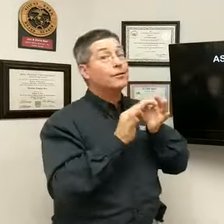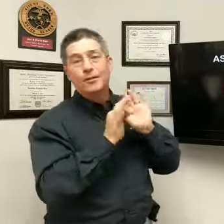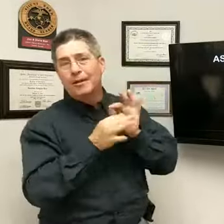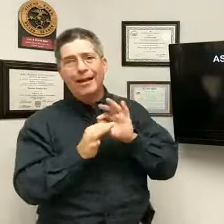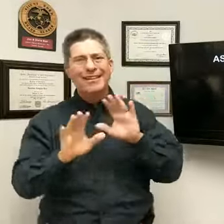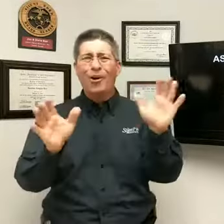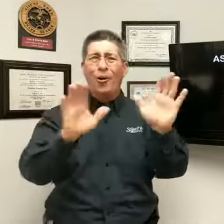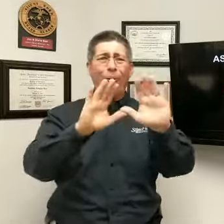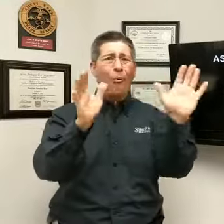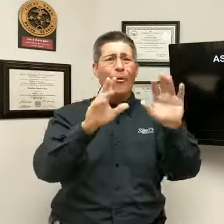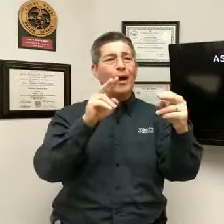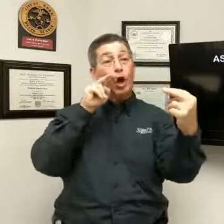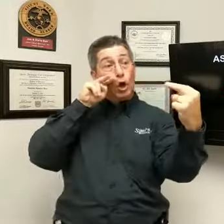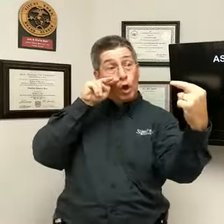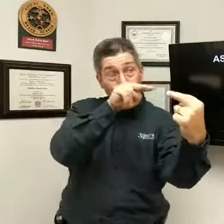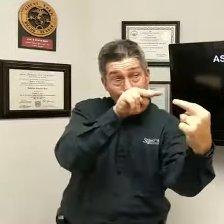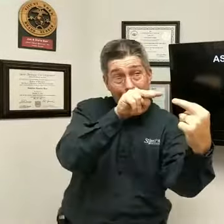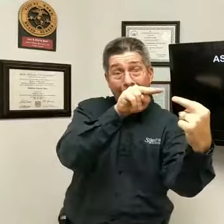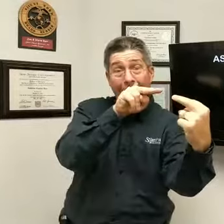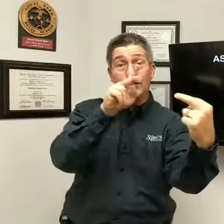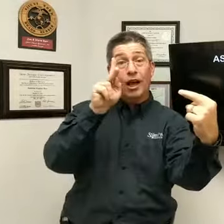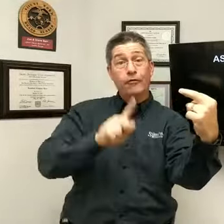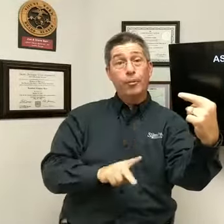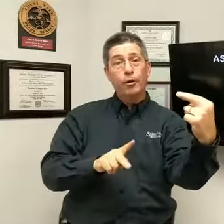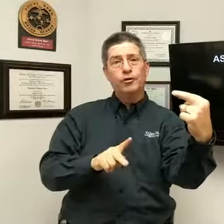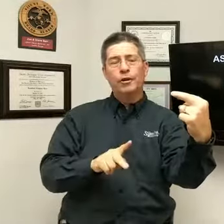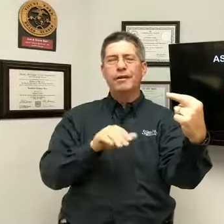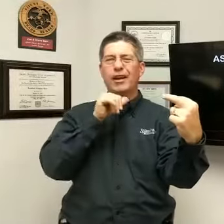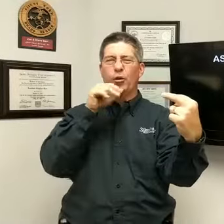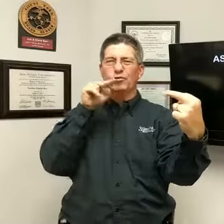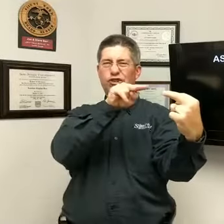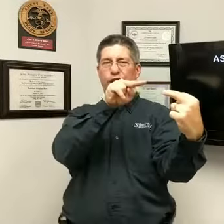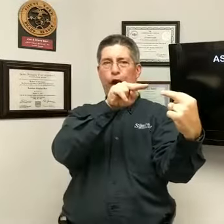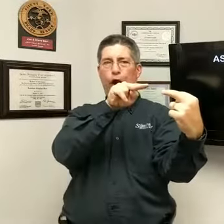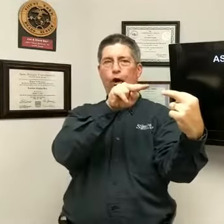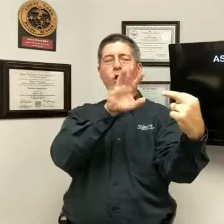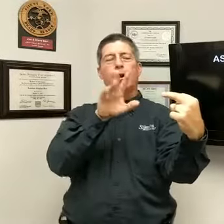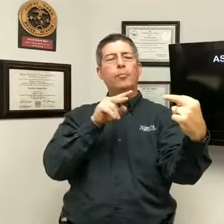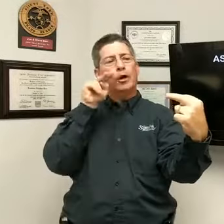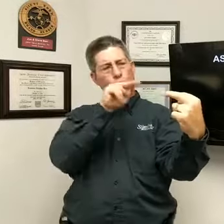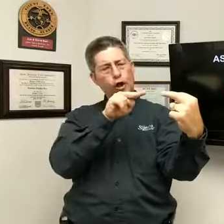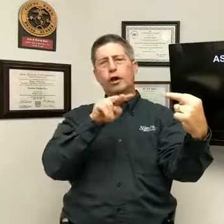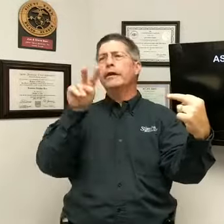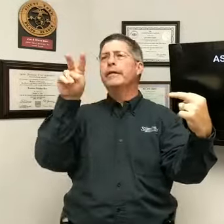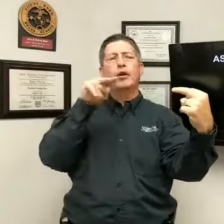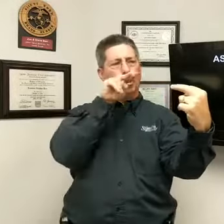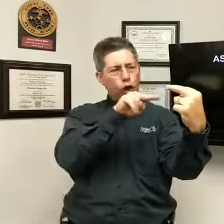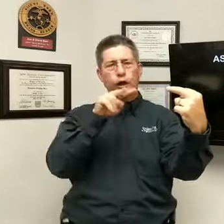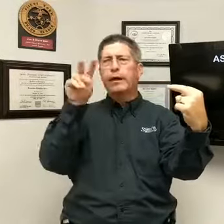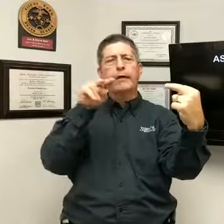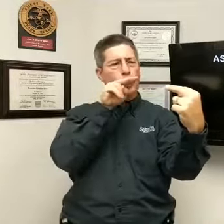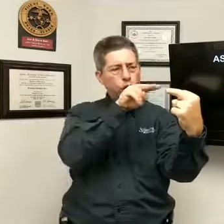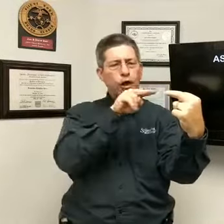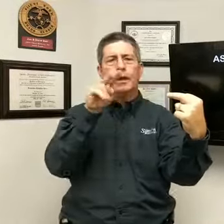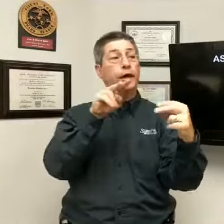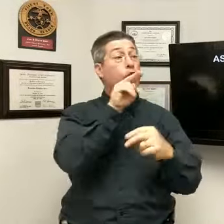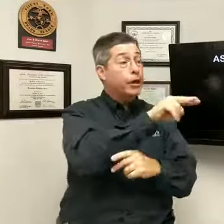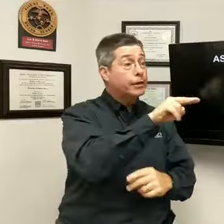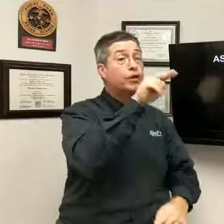it's like, no, look at the eyes of the person. Now don't stare, but look, and then look, and then look, and look at this one,